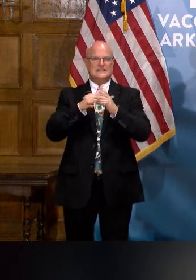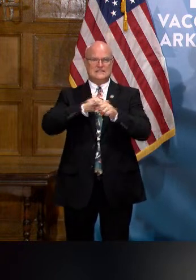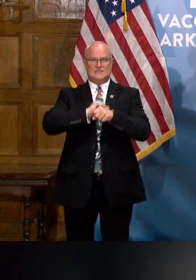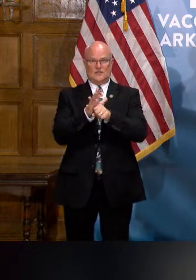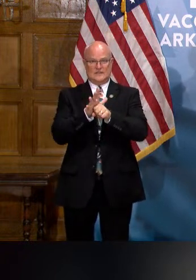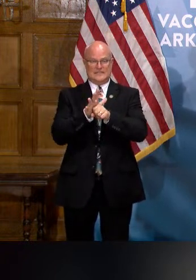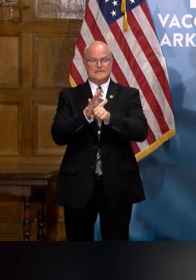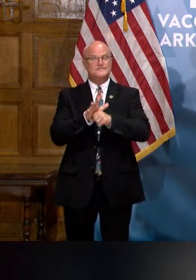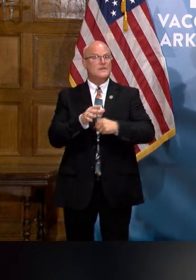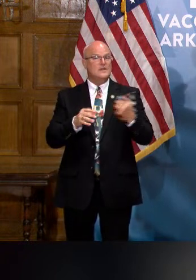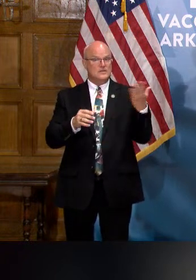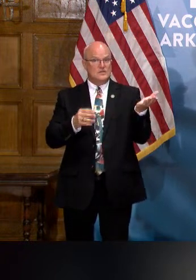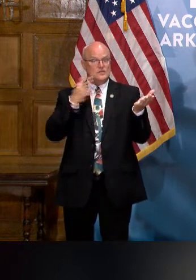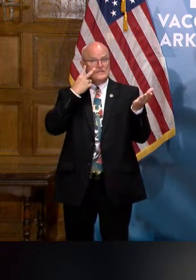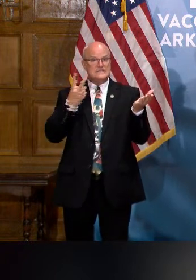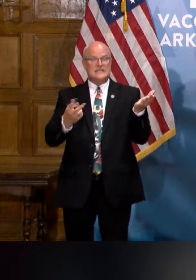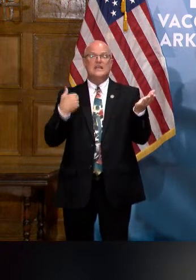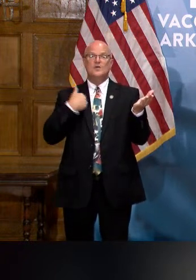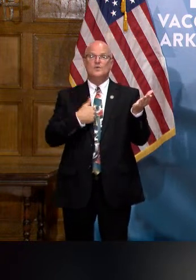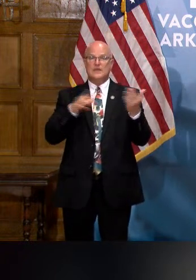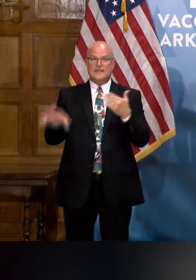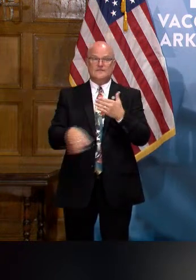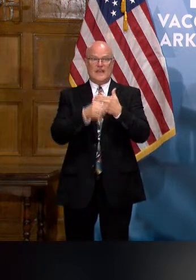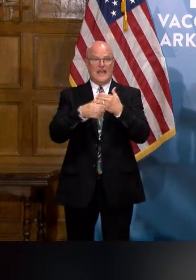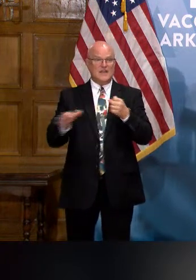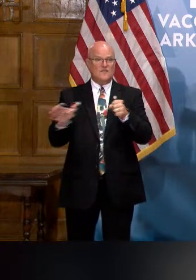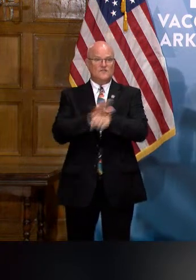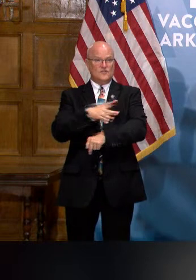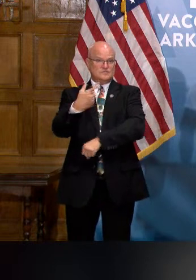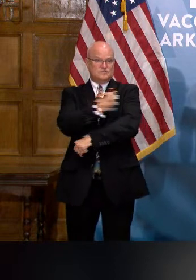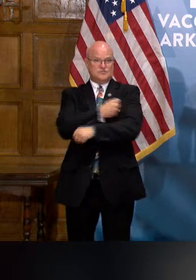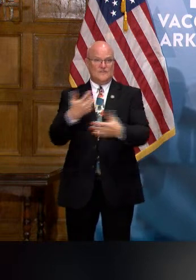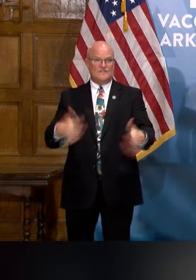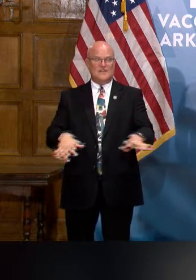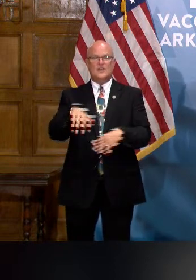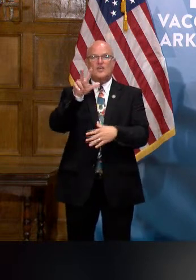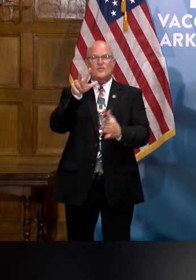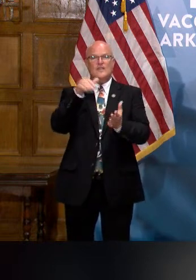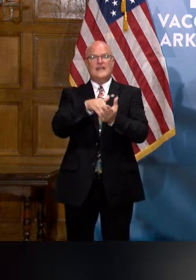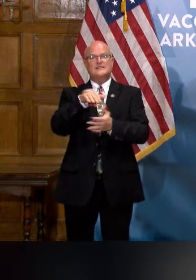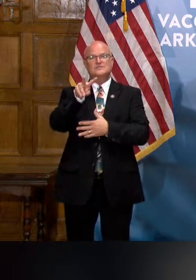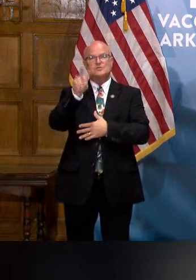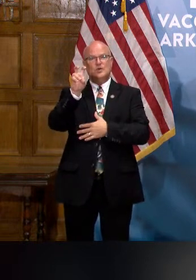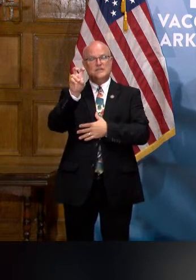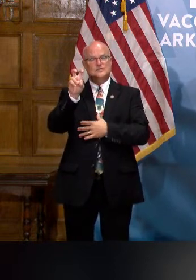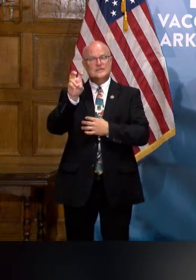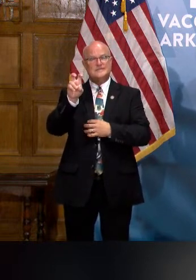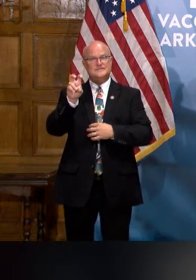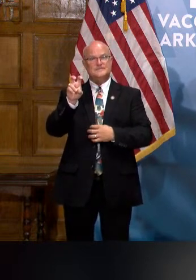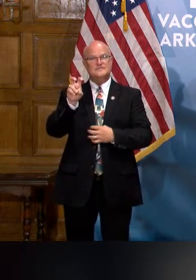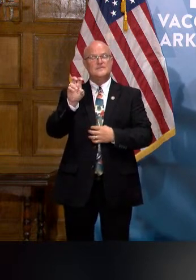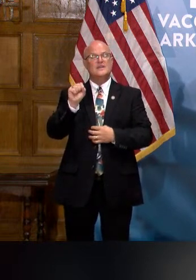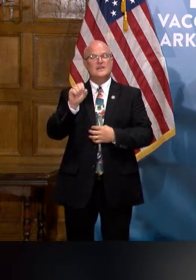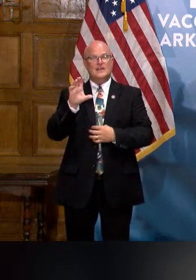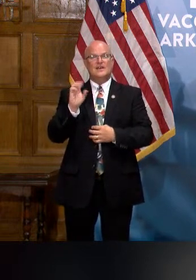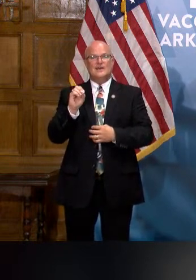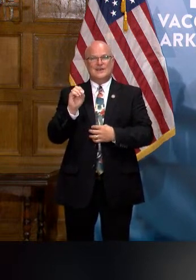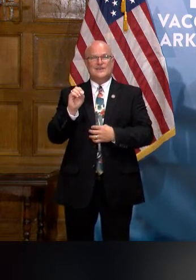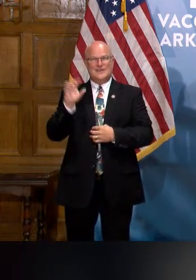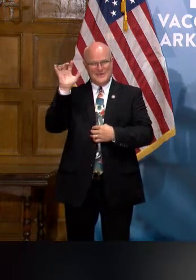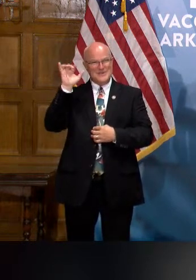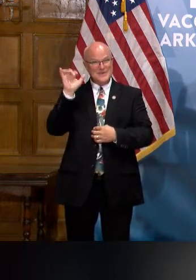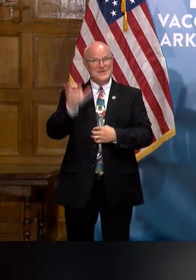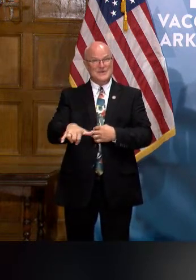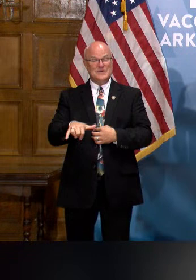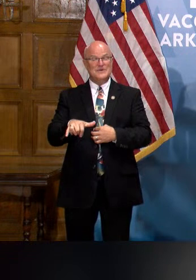And so you can see that we've added fully immunized another 3,200. So